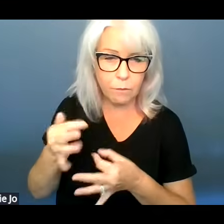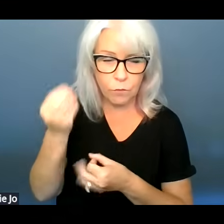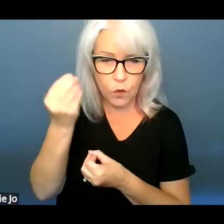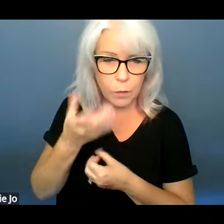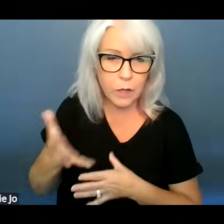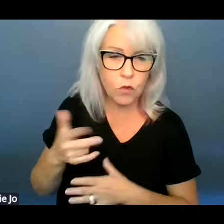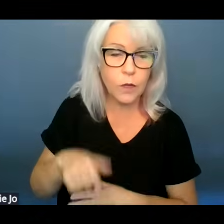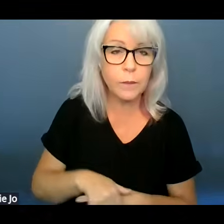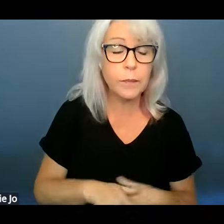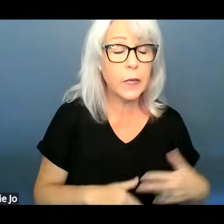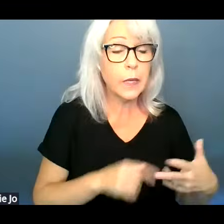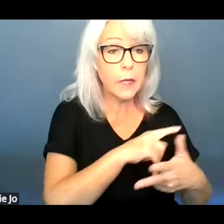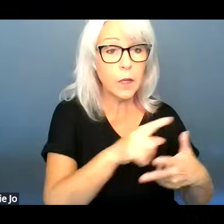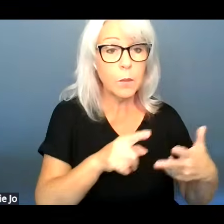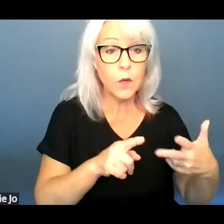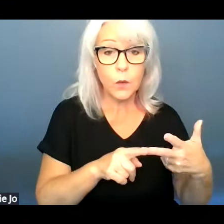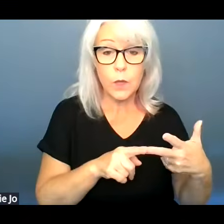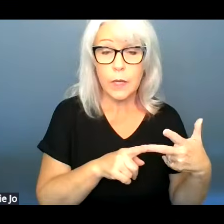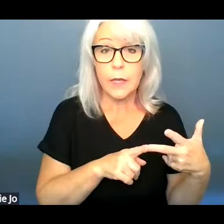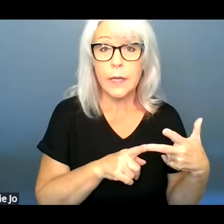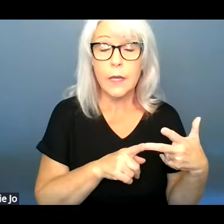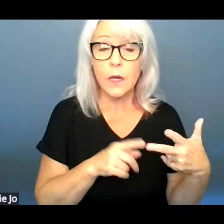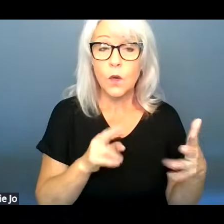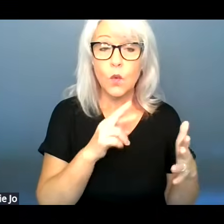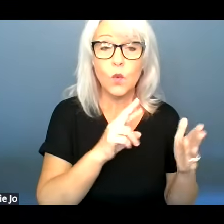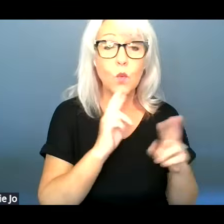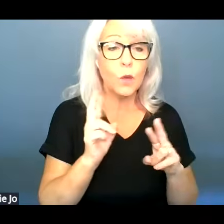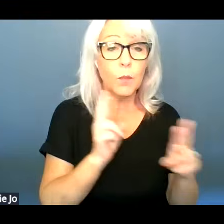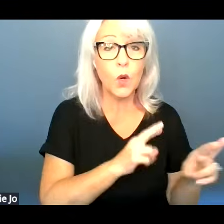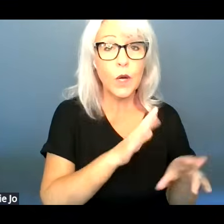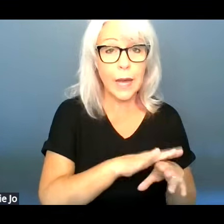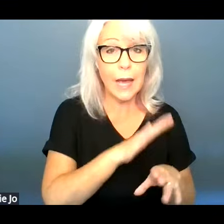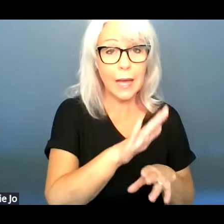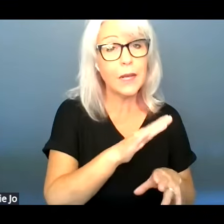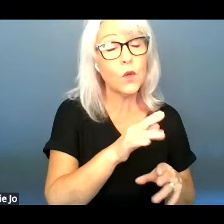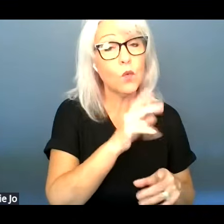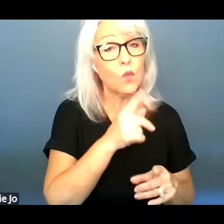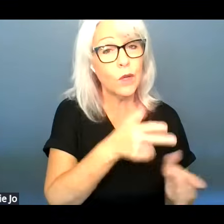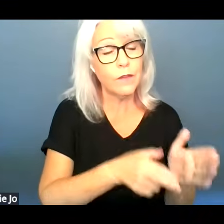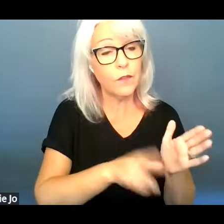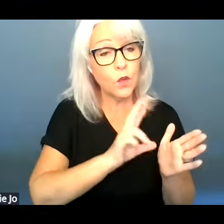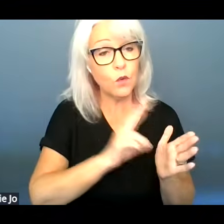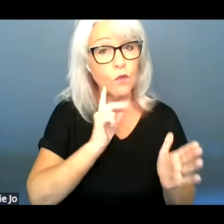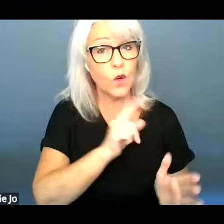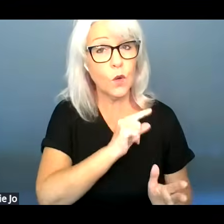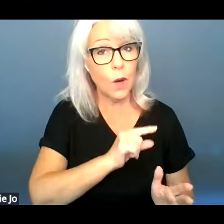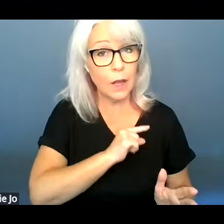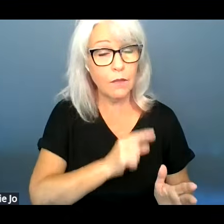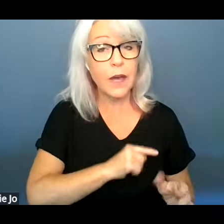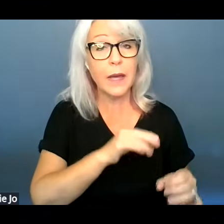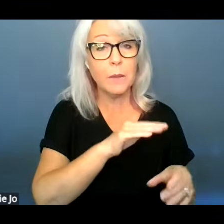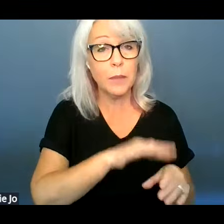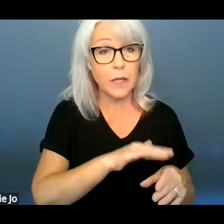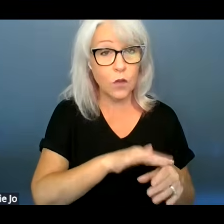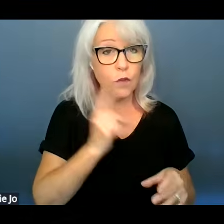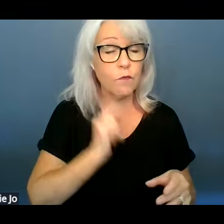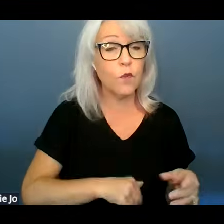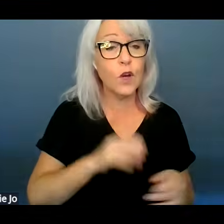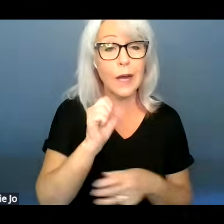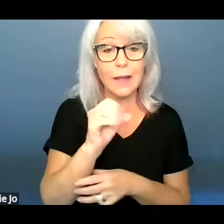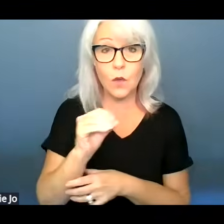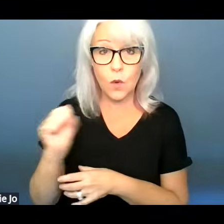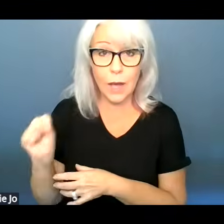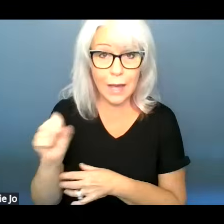3 is a report on review of qualifying petitions filed with the Secretary of State for the November 3rd,